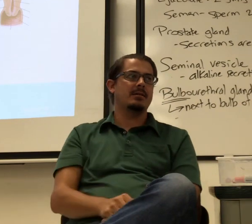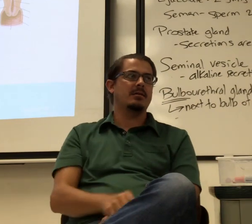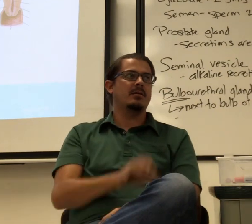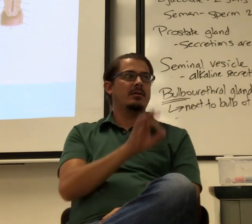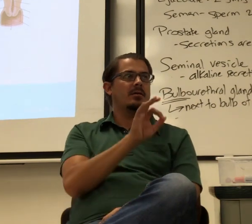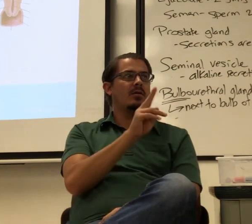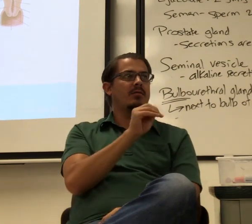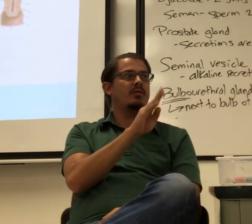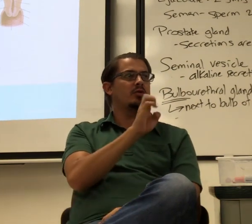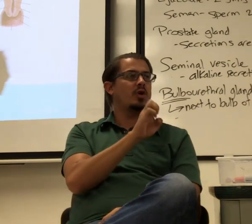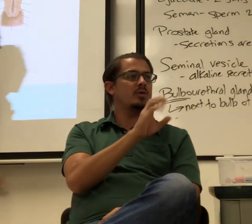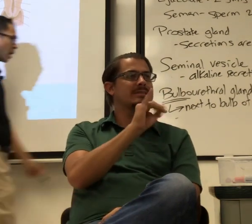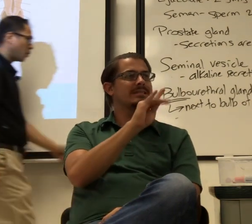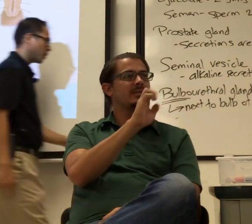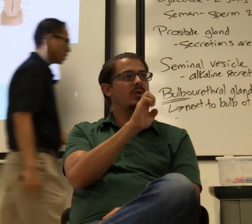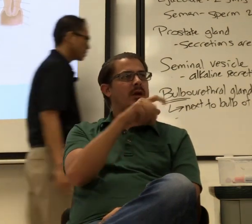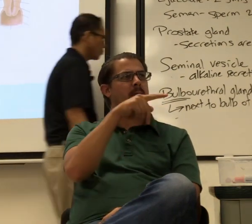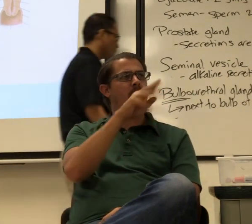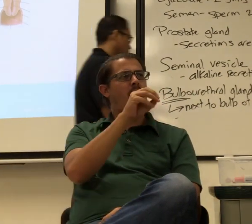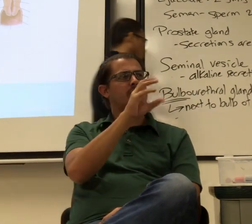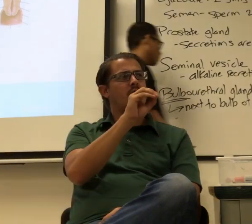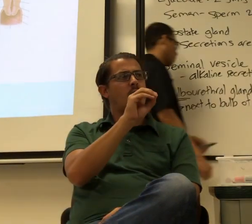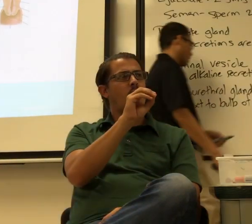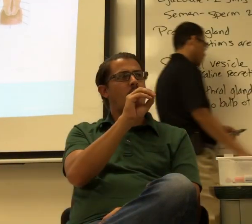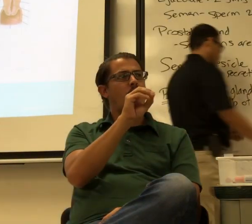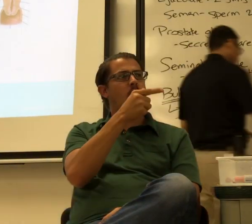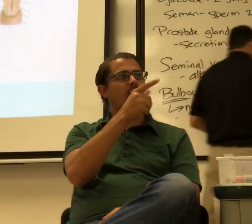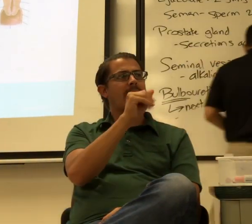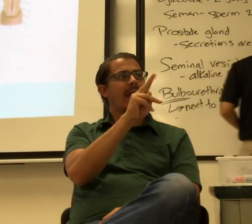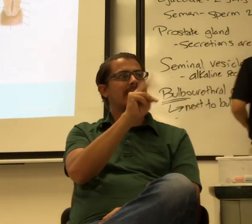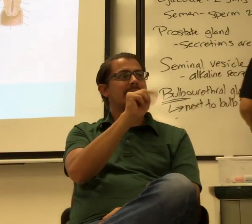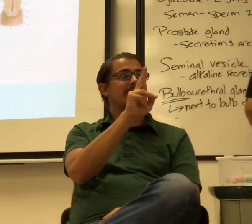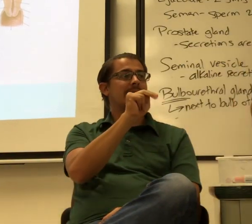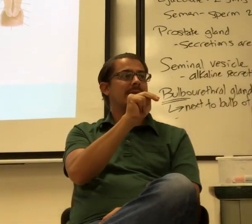citrate, prostaglandins, they help smooth muscle contraction.